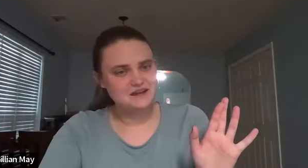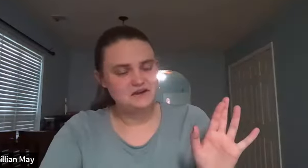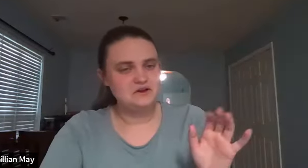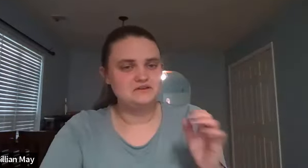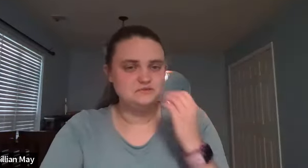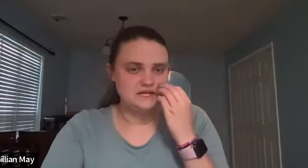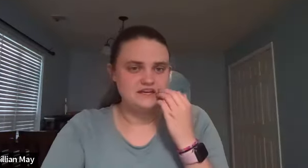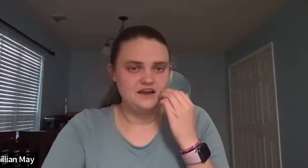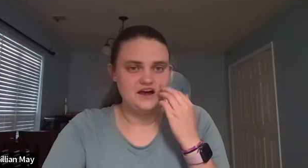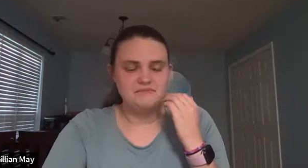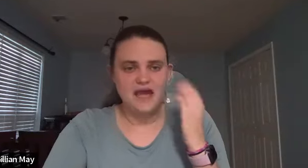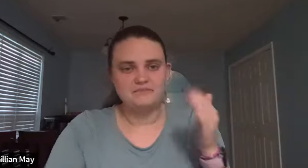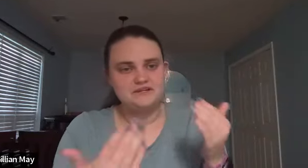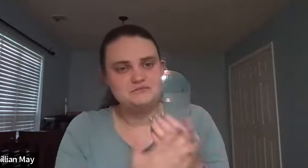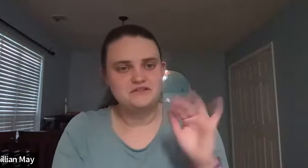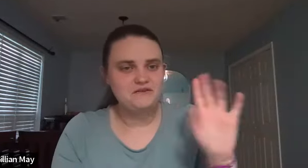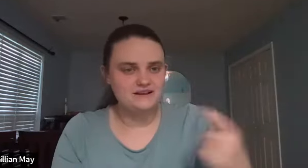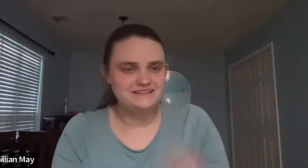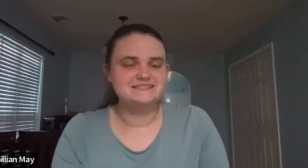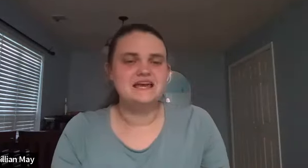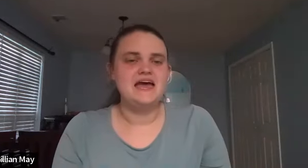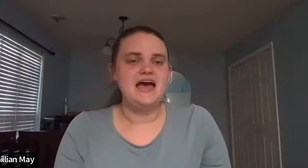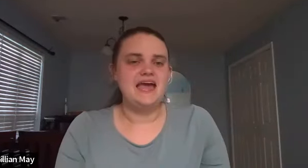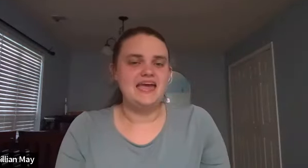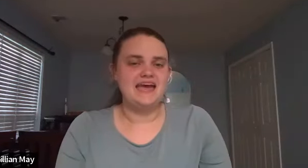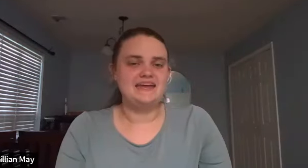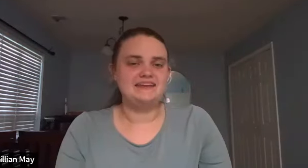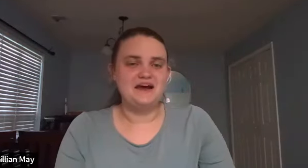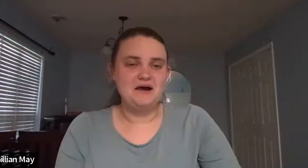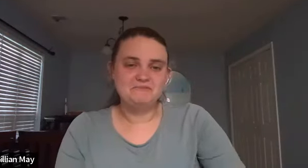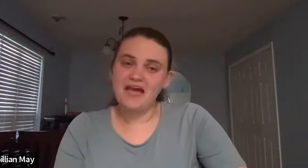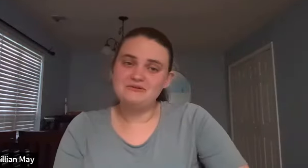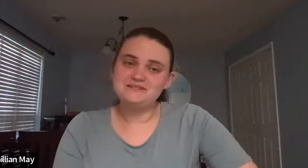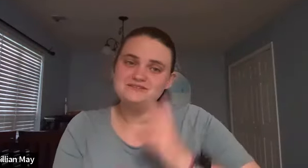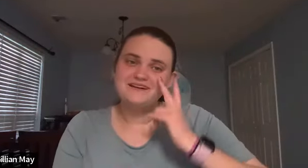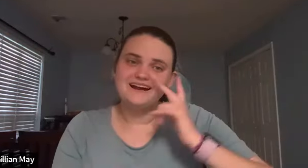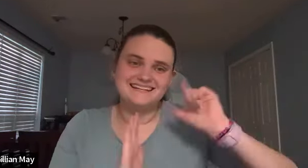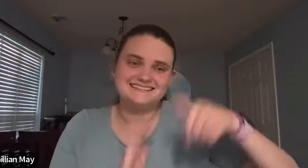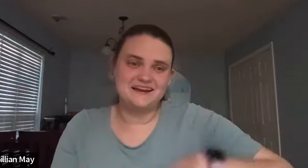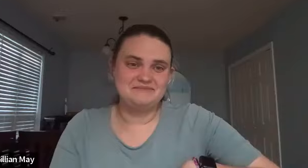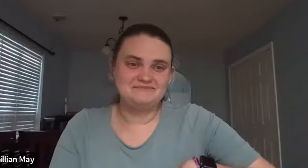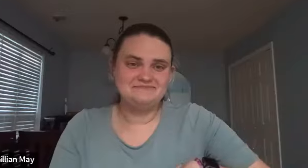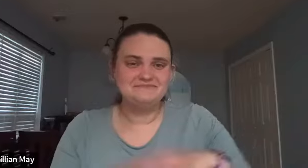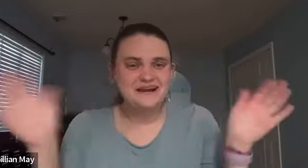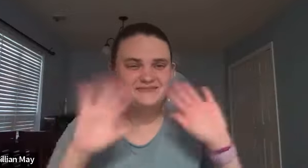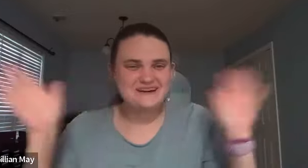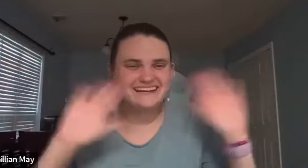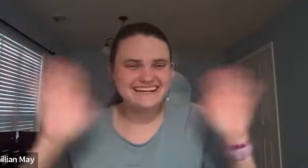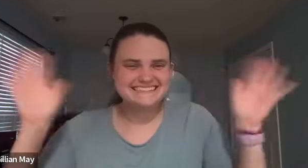of y'all's week. Happy new month of August. And I will see you guys next time. Bye, everybody.